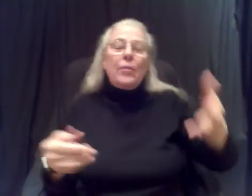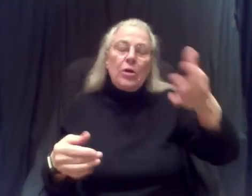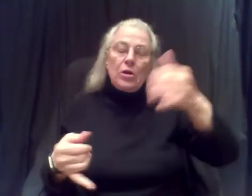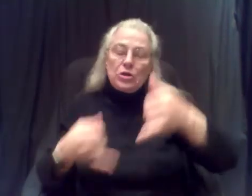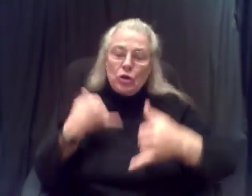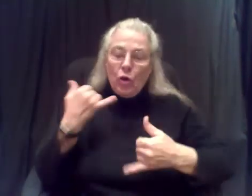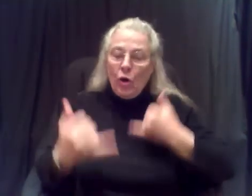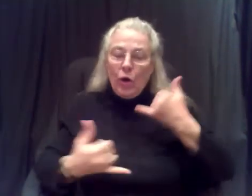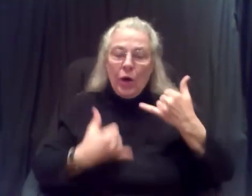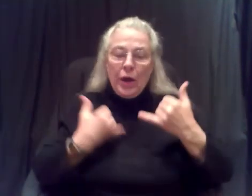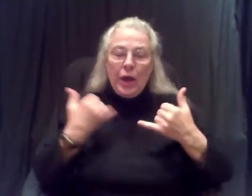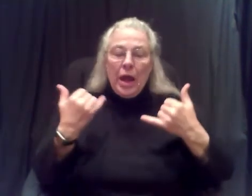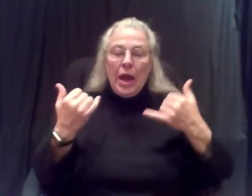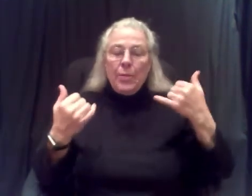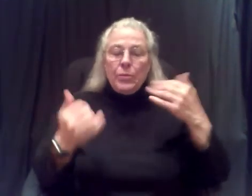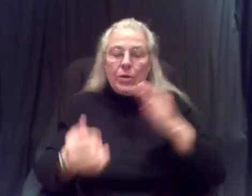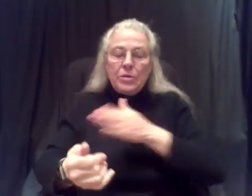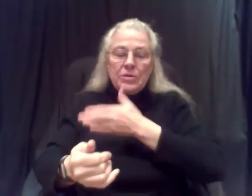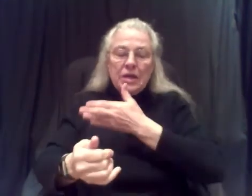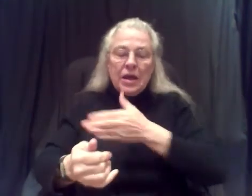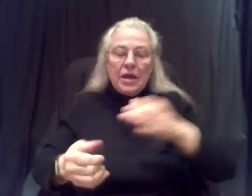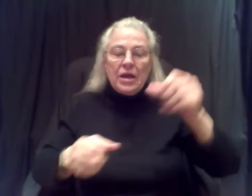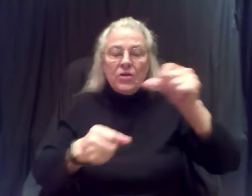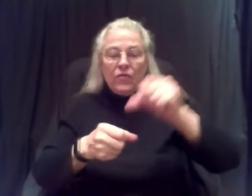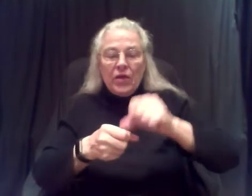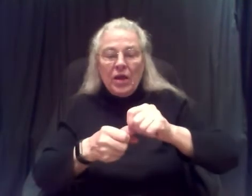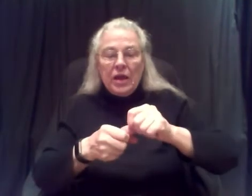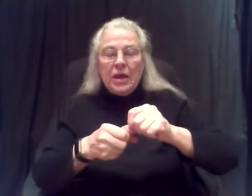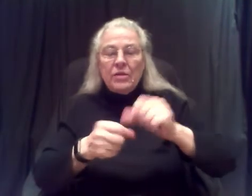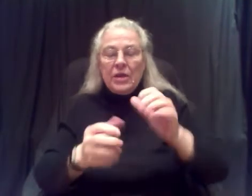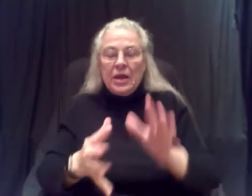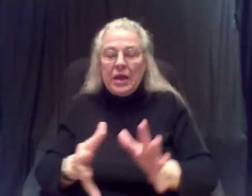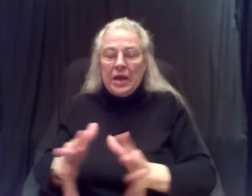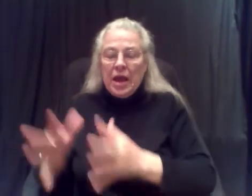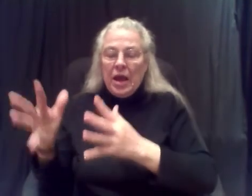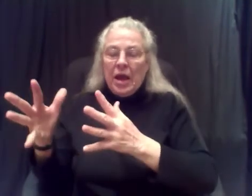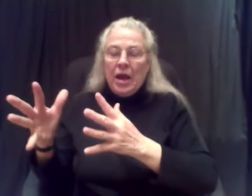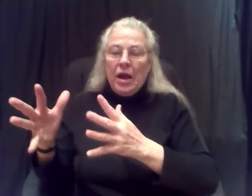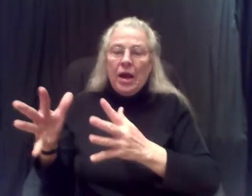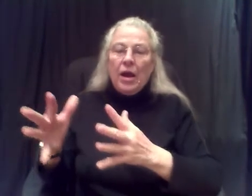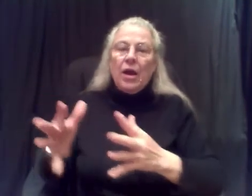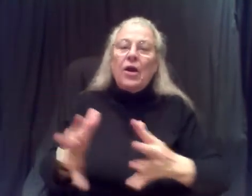unspeakable joy. Music is filling the air.